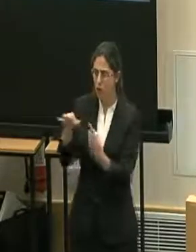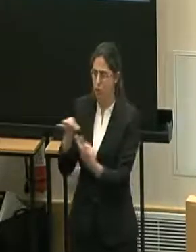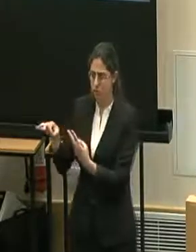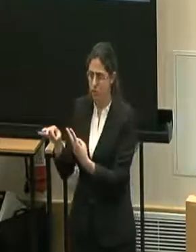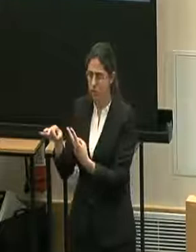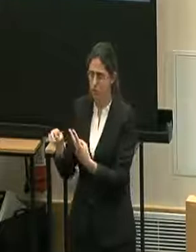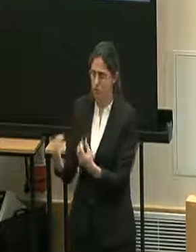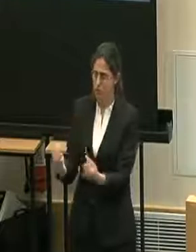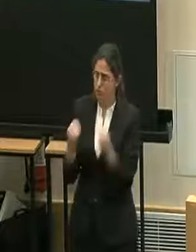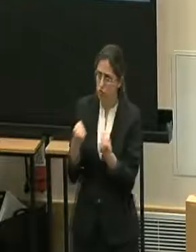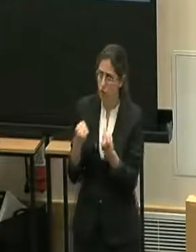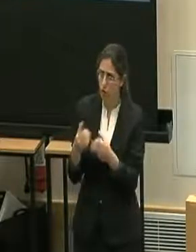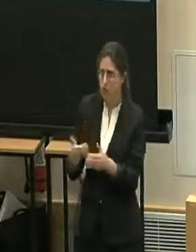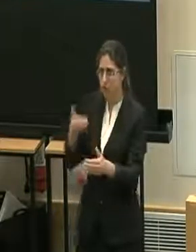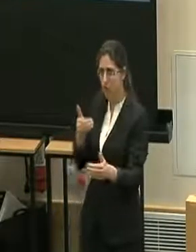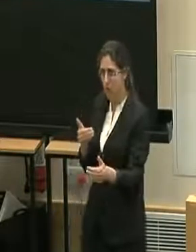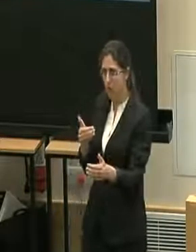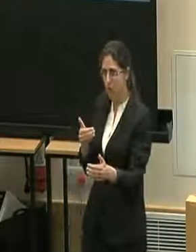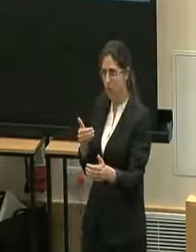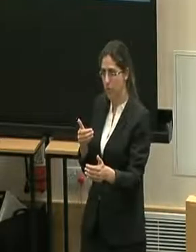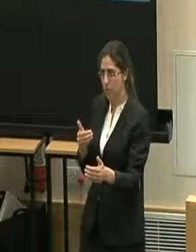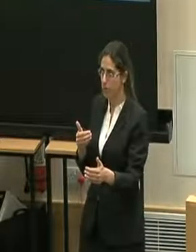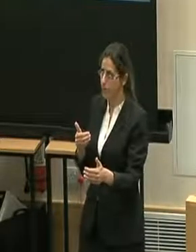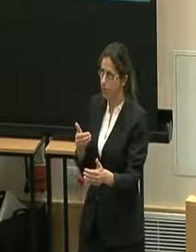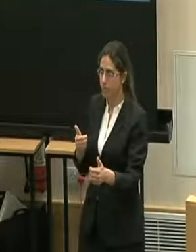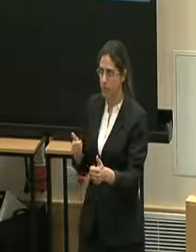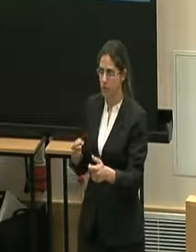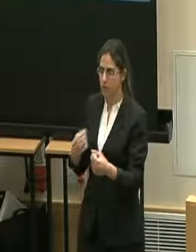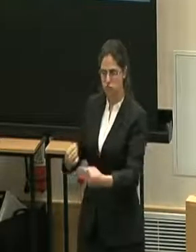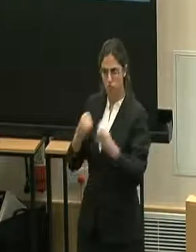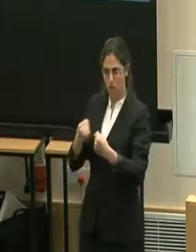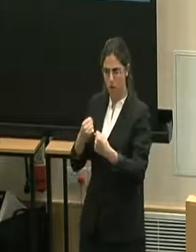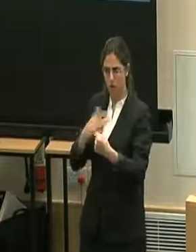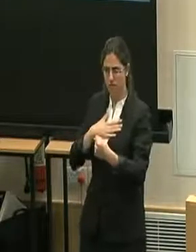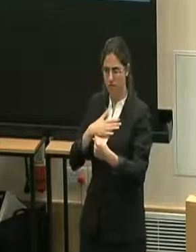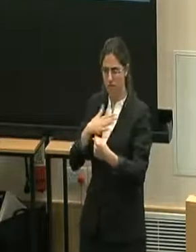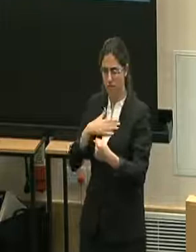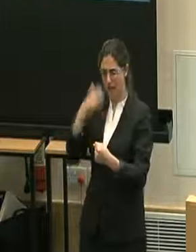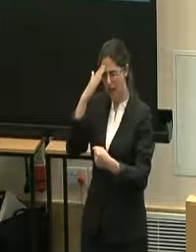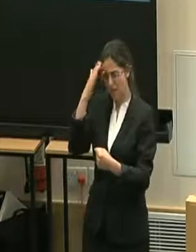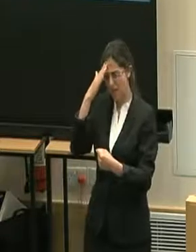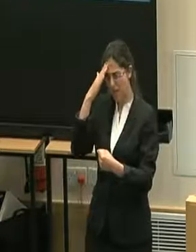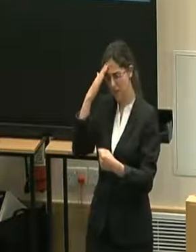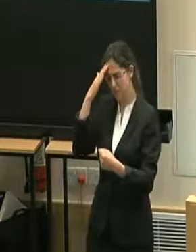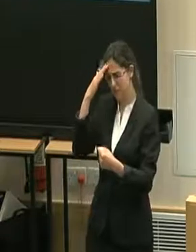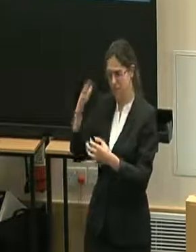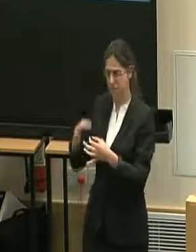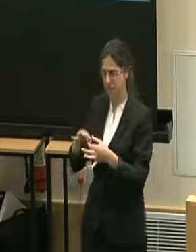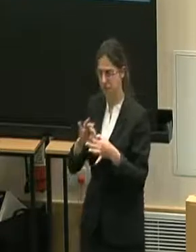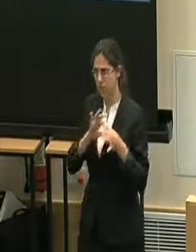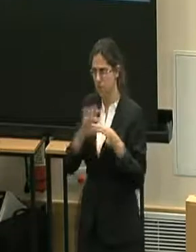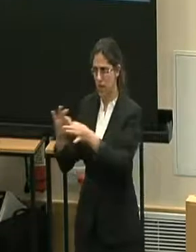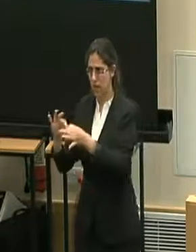stronger than the formal one, far more robust, and I think central to the underlying premises of